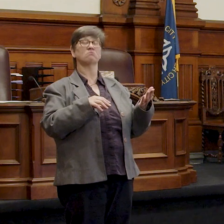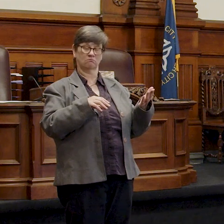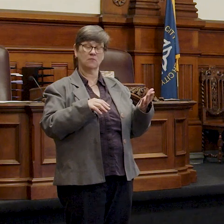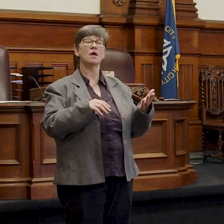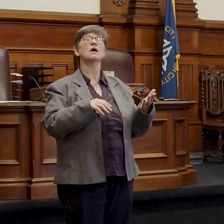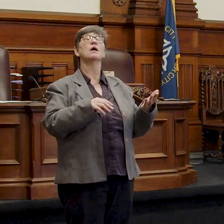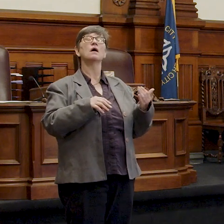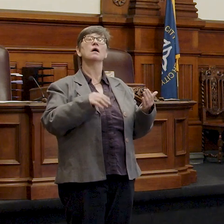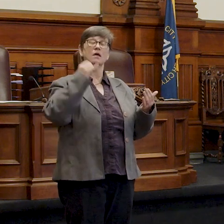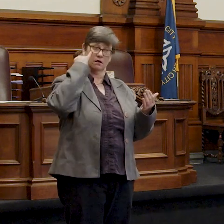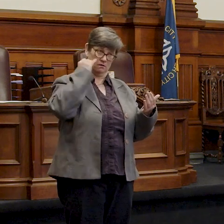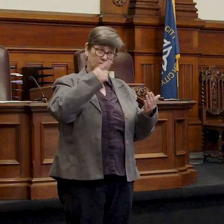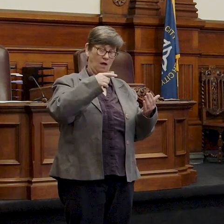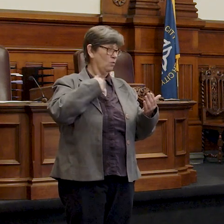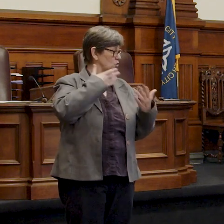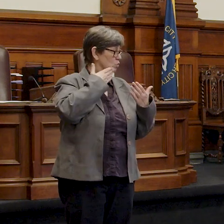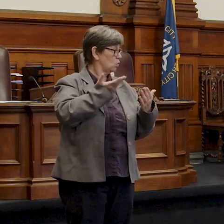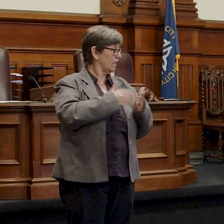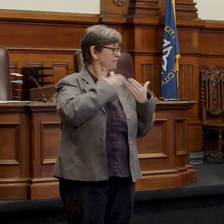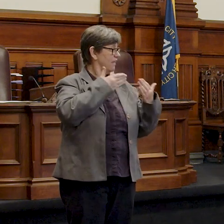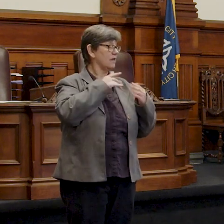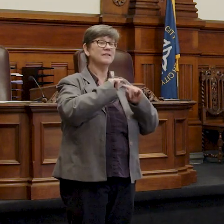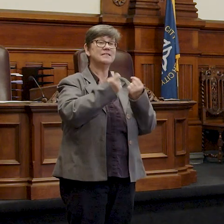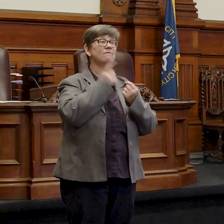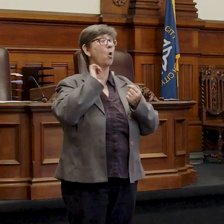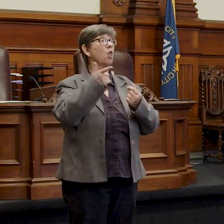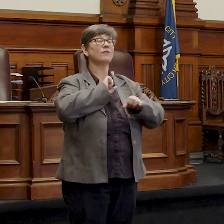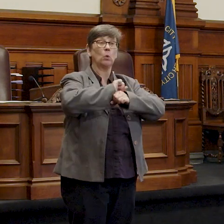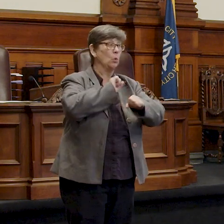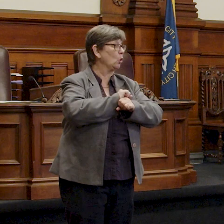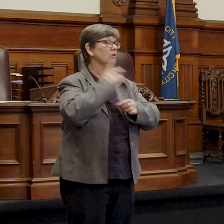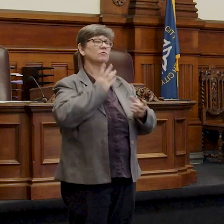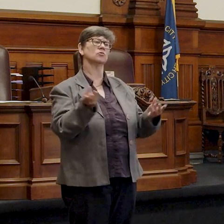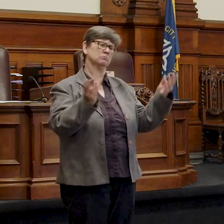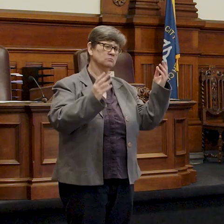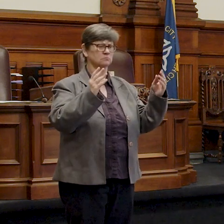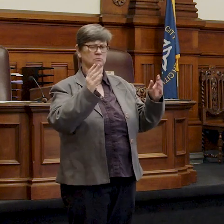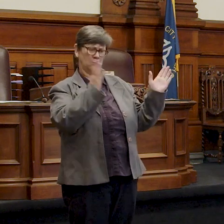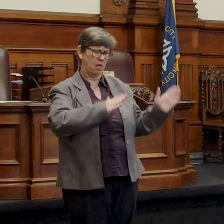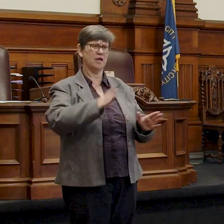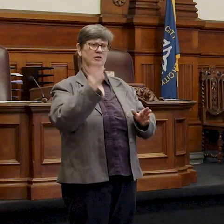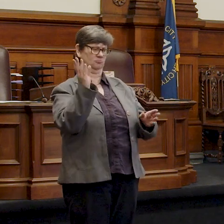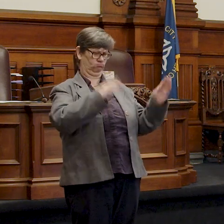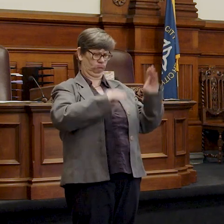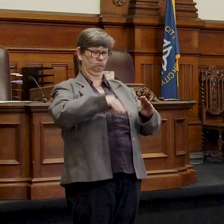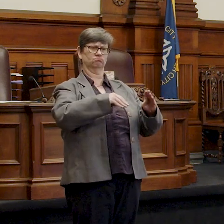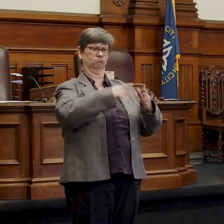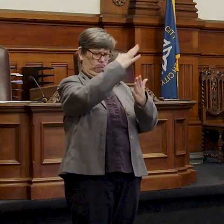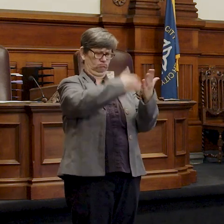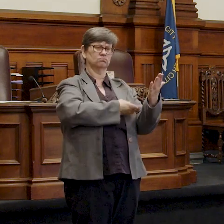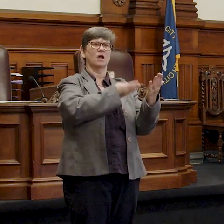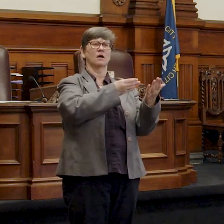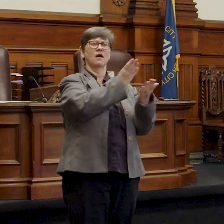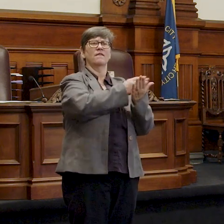conference. Again, I just want to thank the team for all their work in terms of putting this budget together. I want to thank City Council, led